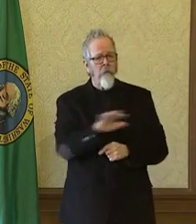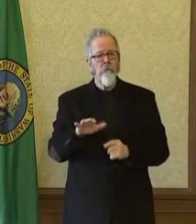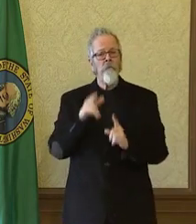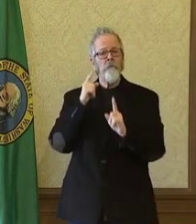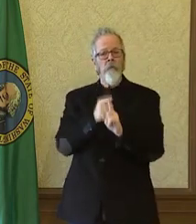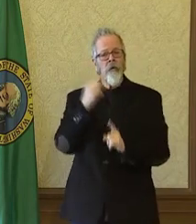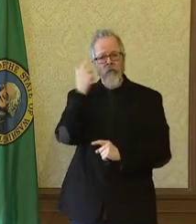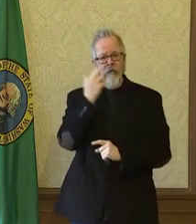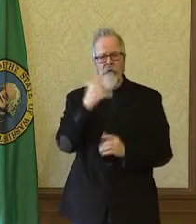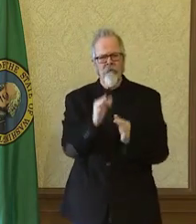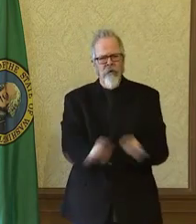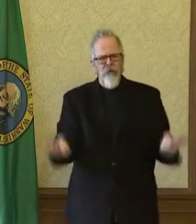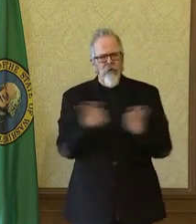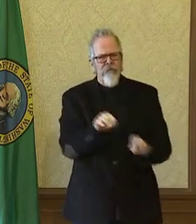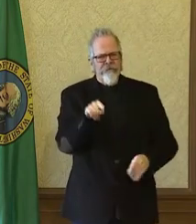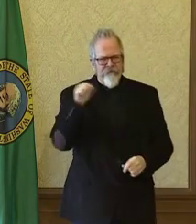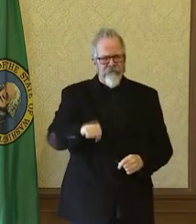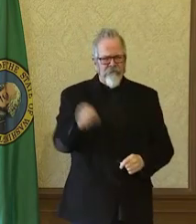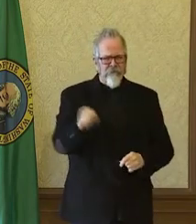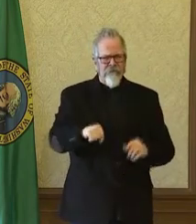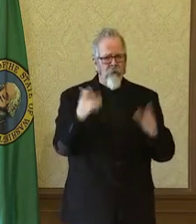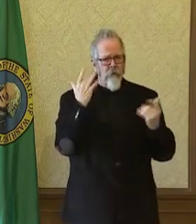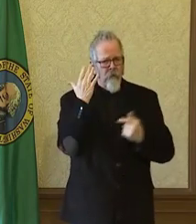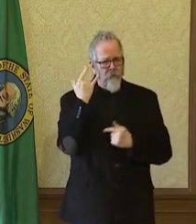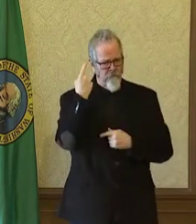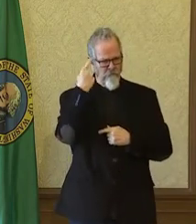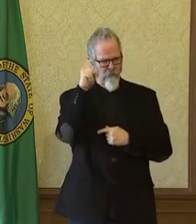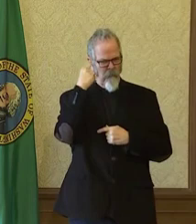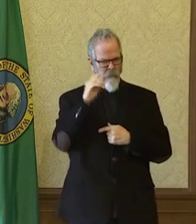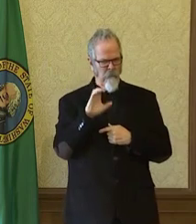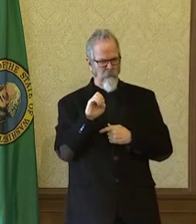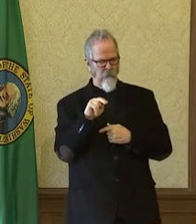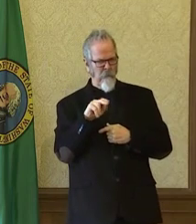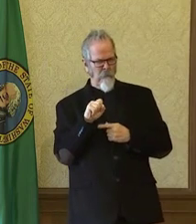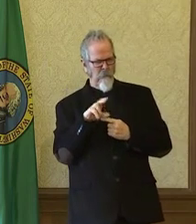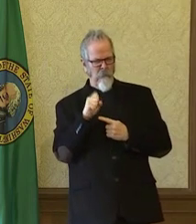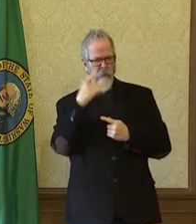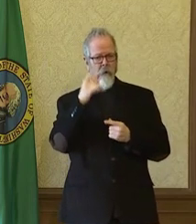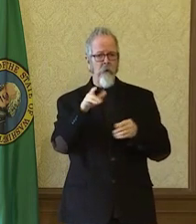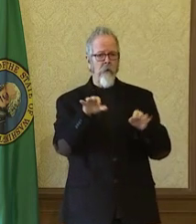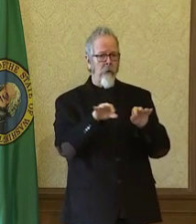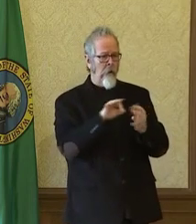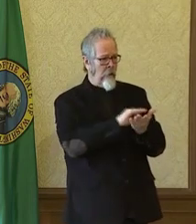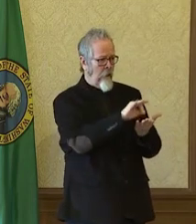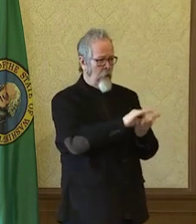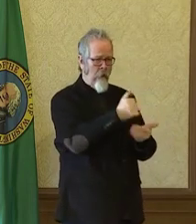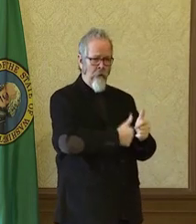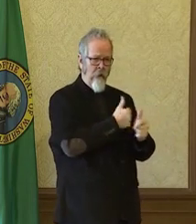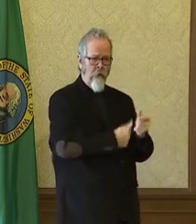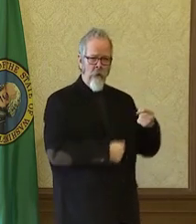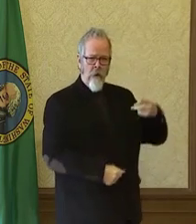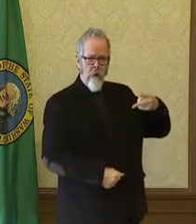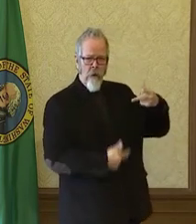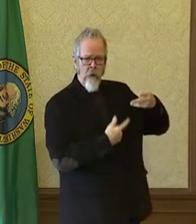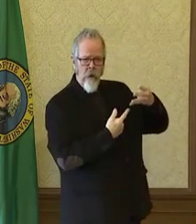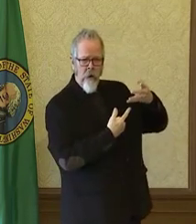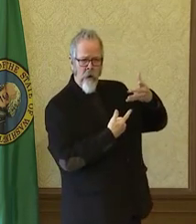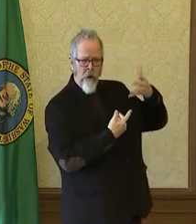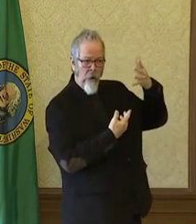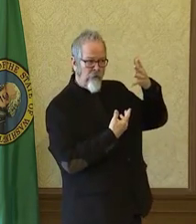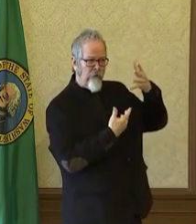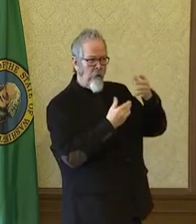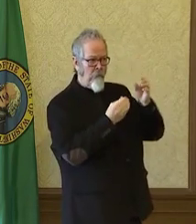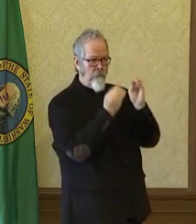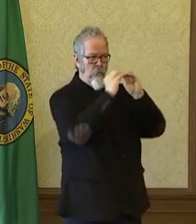state of Washington to help on all of these services that we need across the board. So that's one patriotic thing everybody